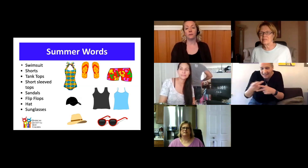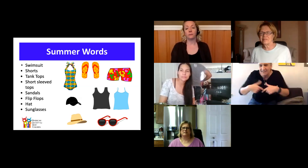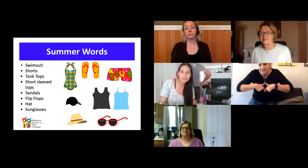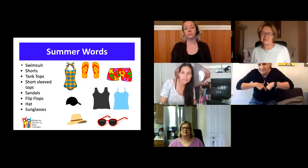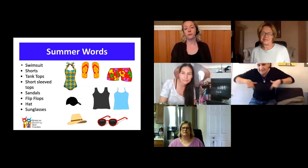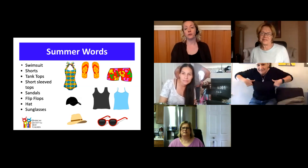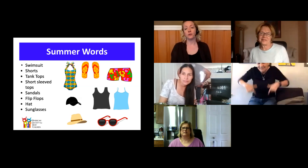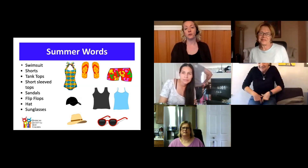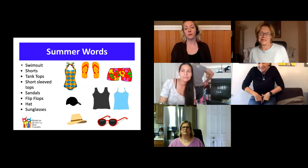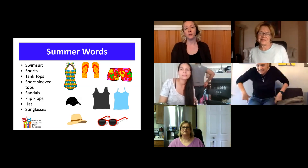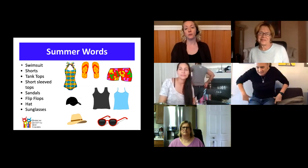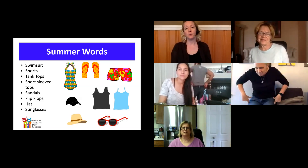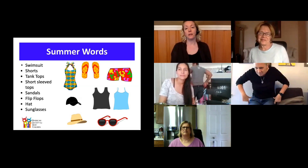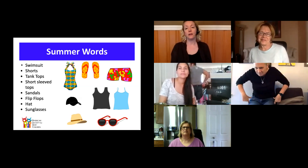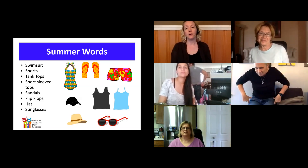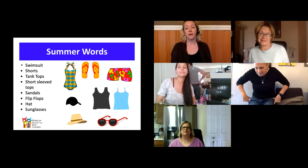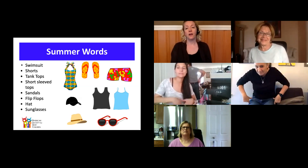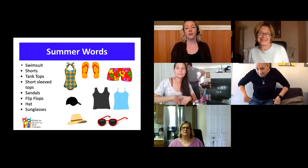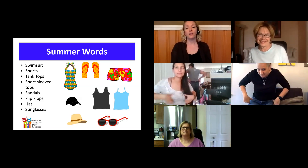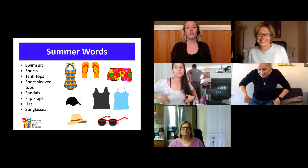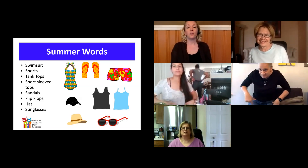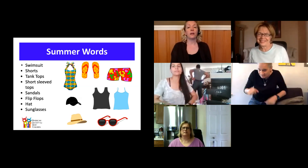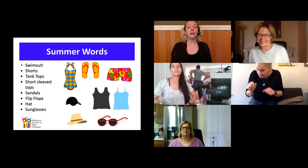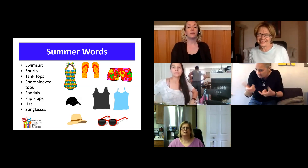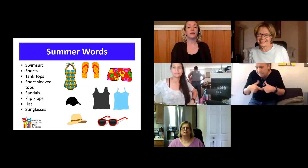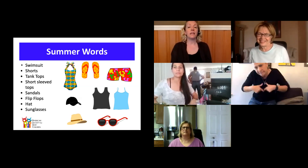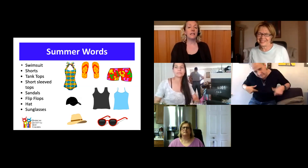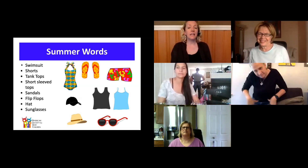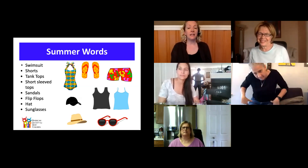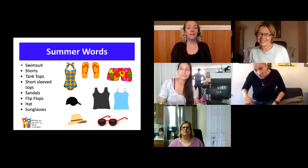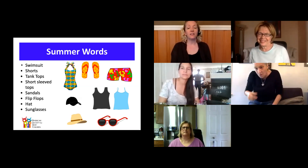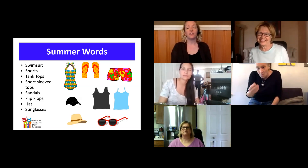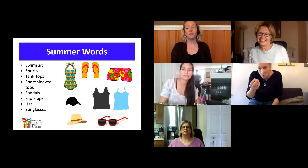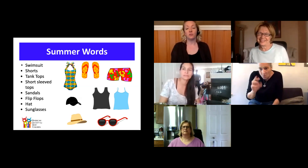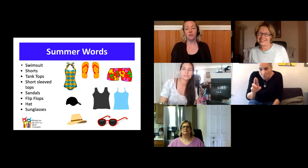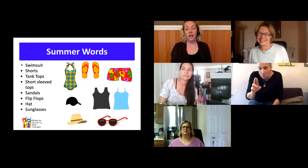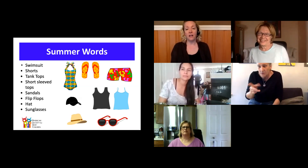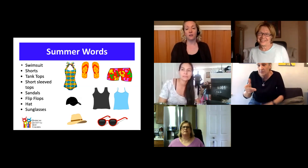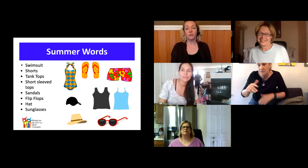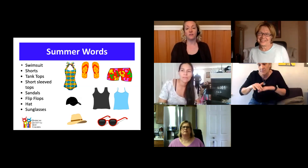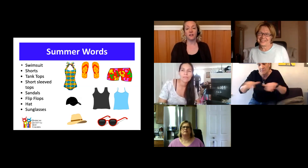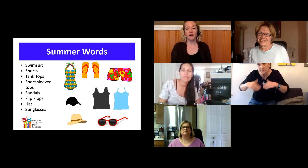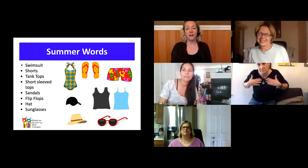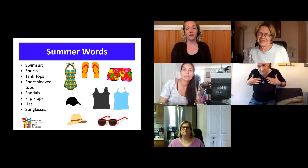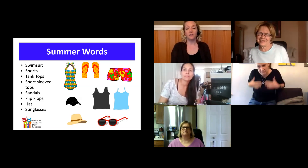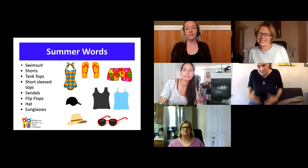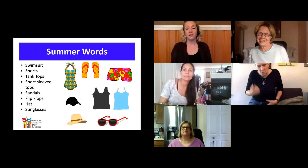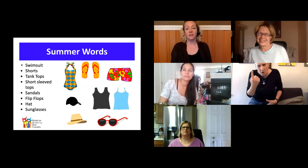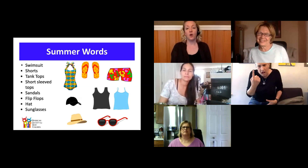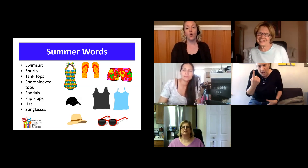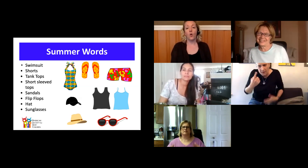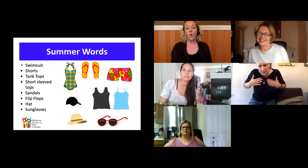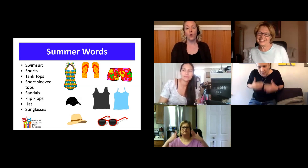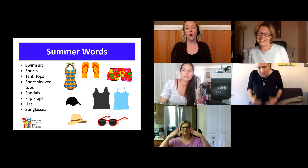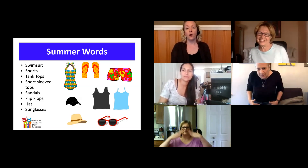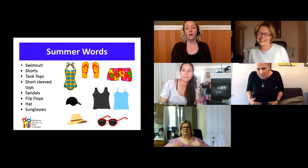here. So if you're talking about like a bikini, that's how you would do that, a specific kind. Or